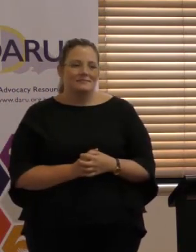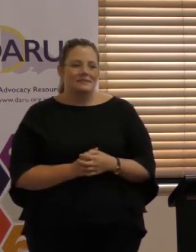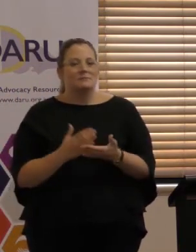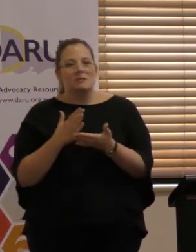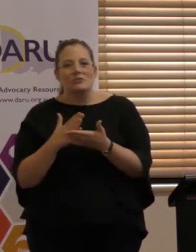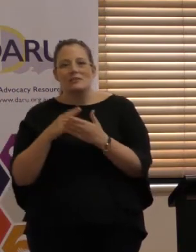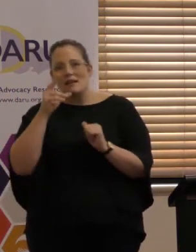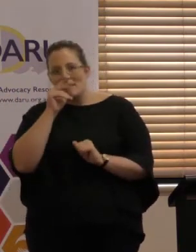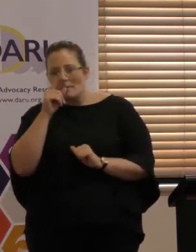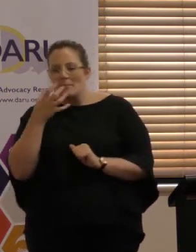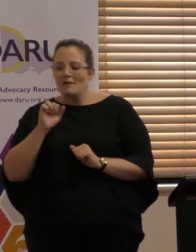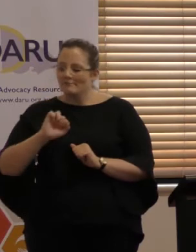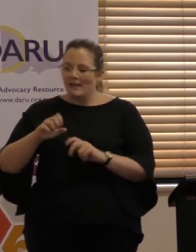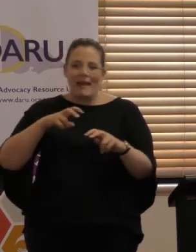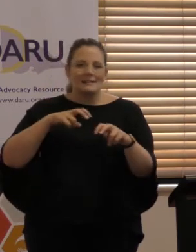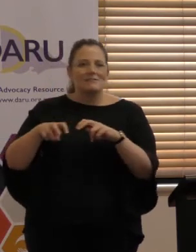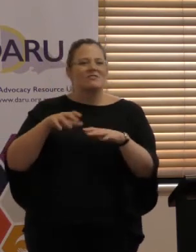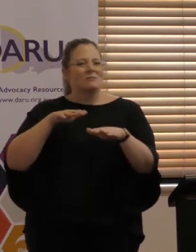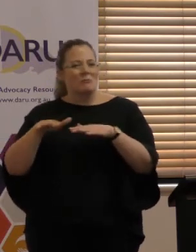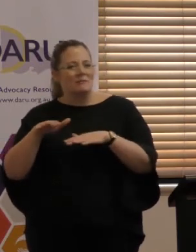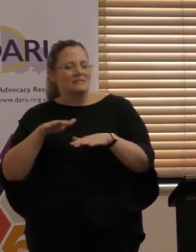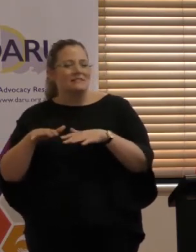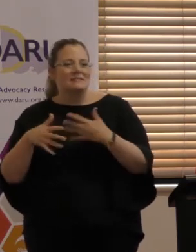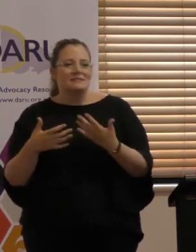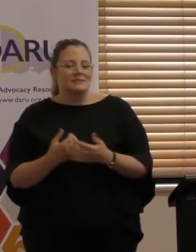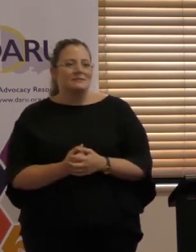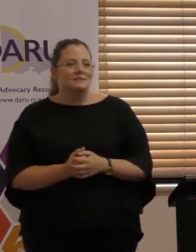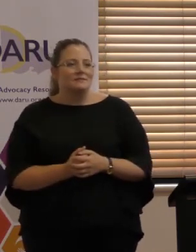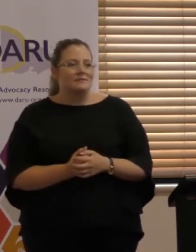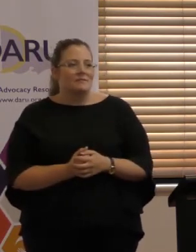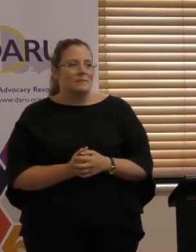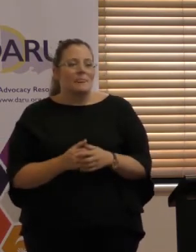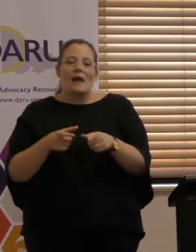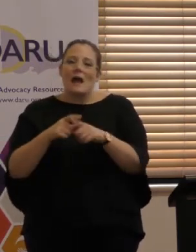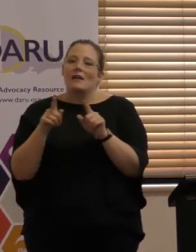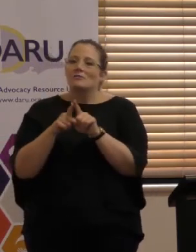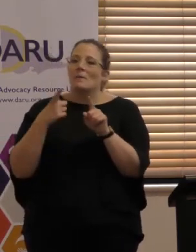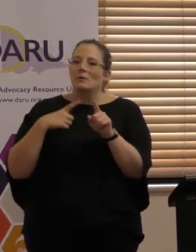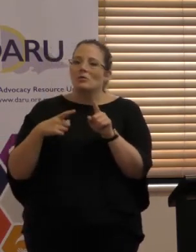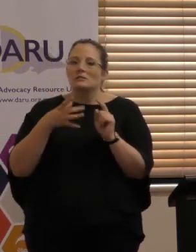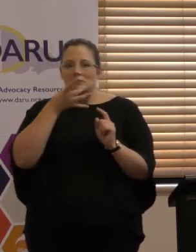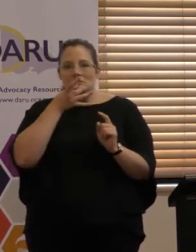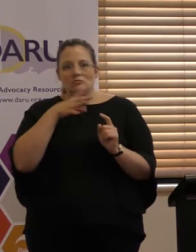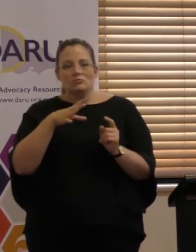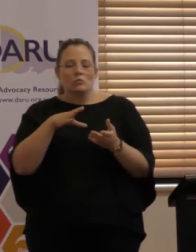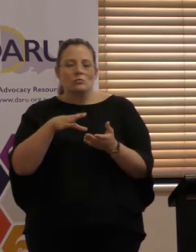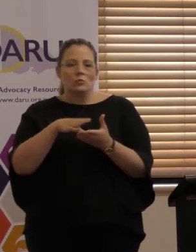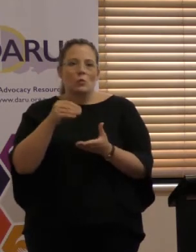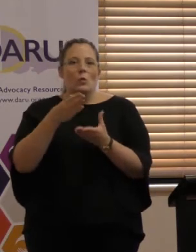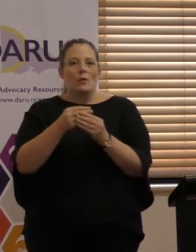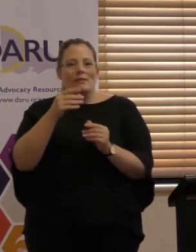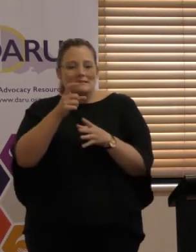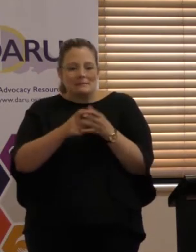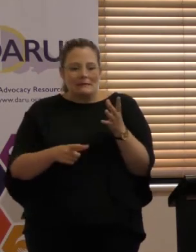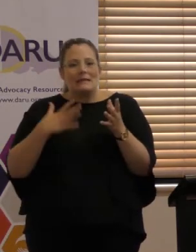have lots of extracurricular activities on, or it's hard because they're relying on mum and dad to bring them to things.